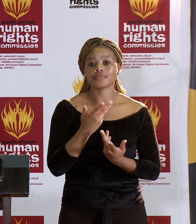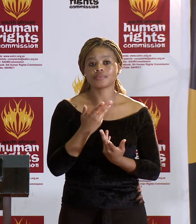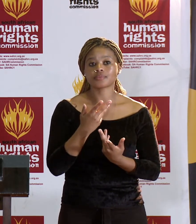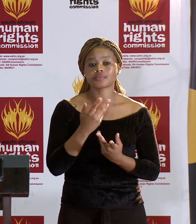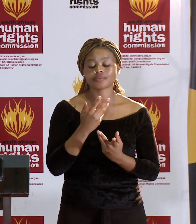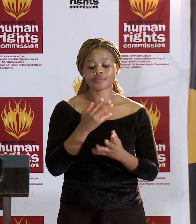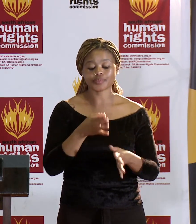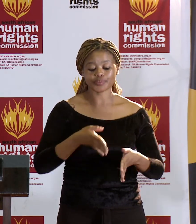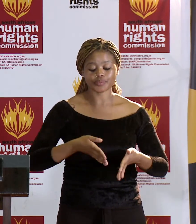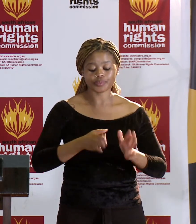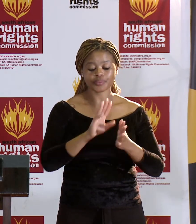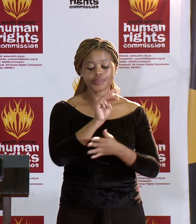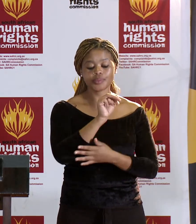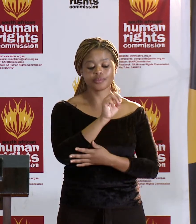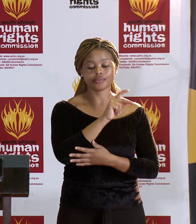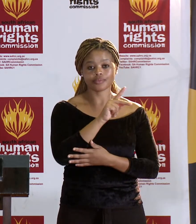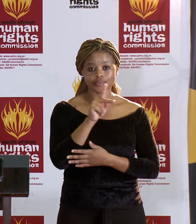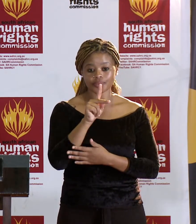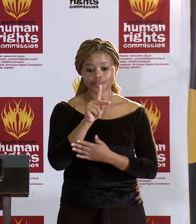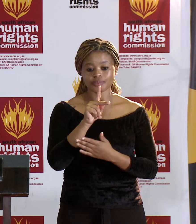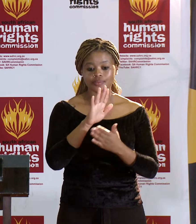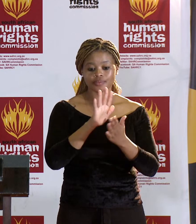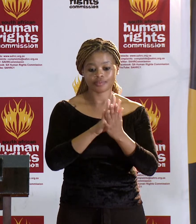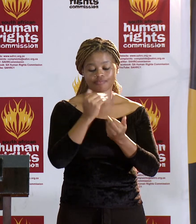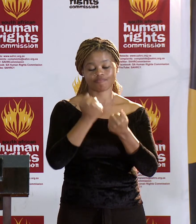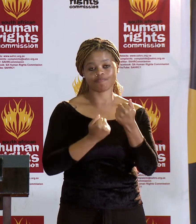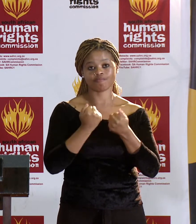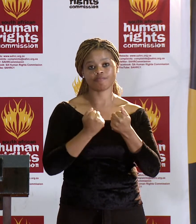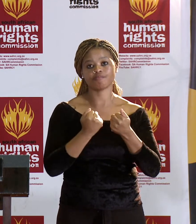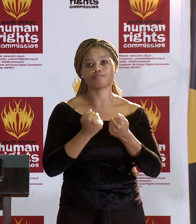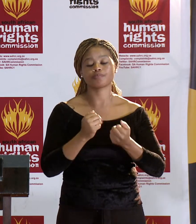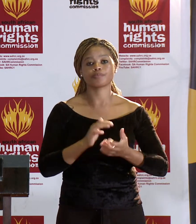a road map, and a car.